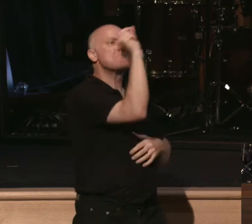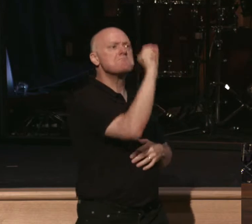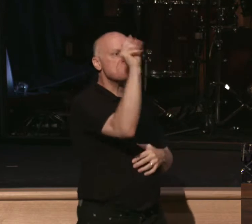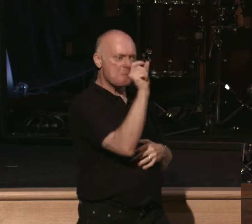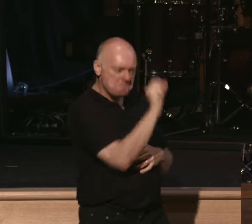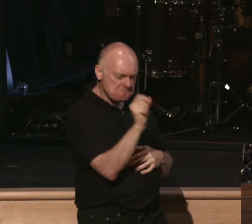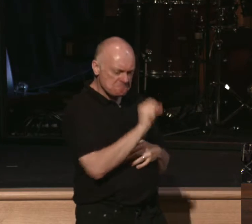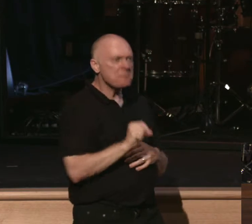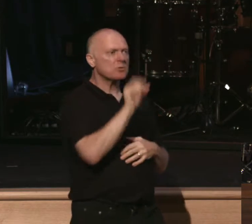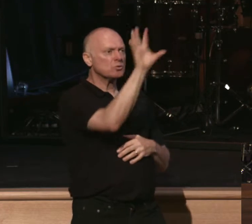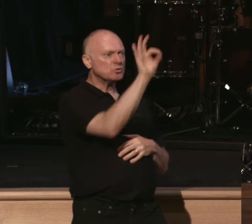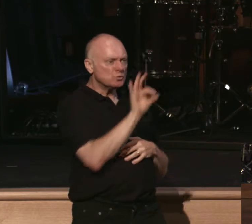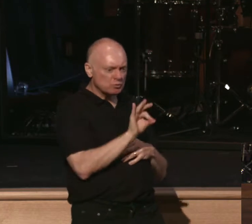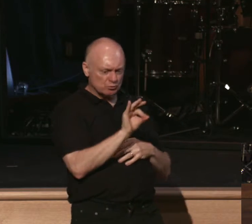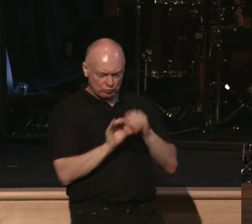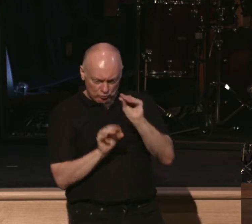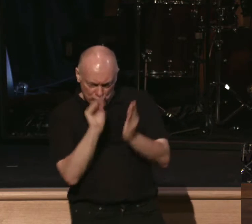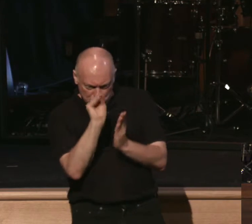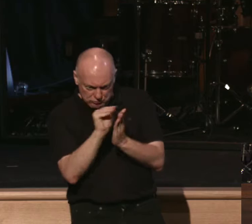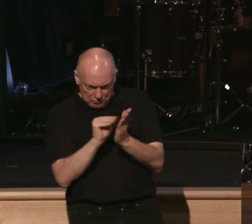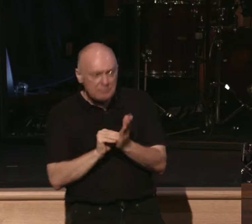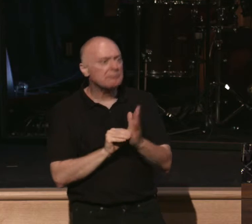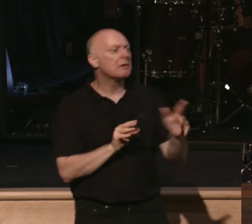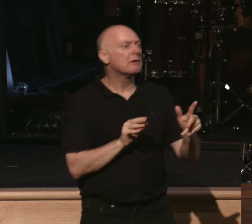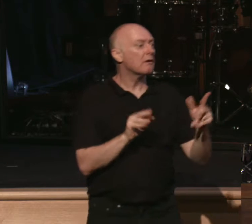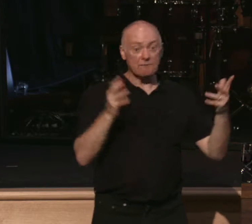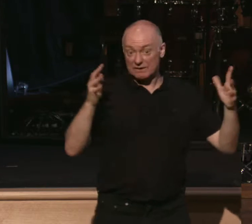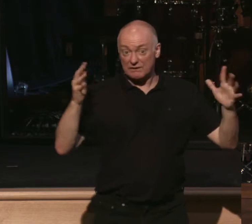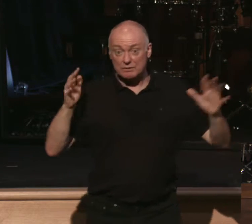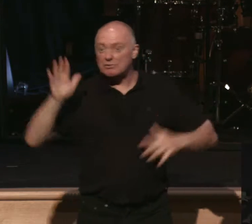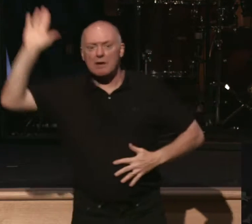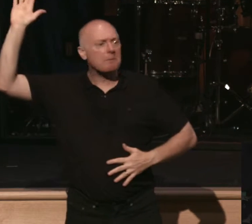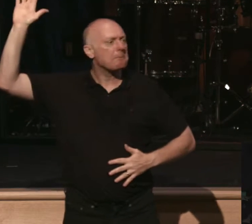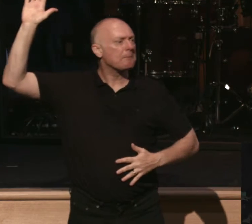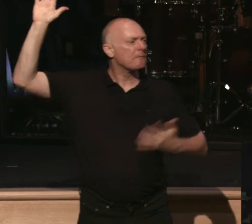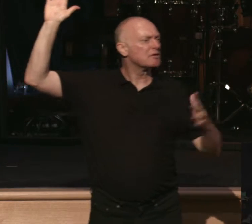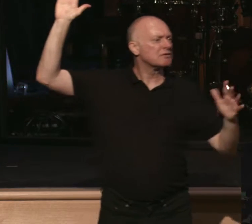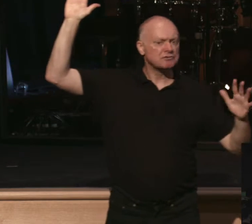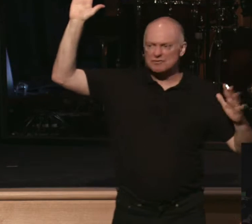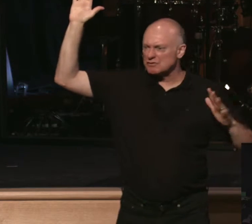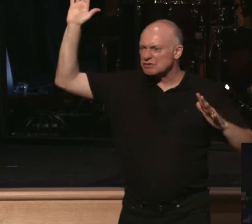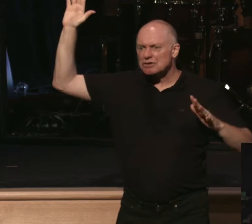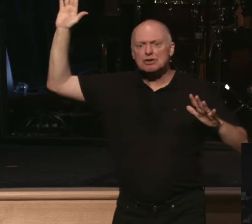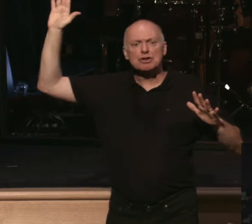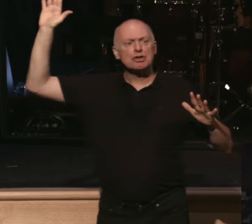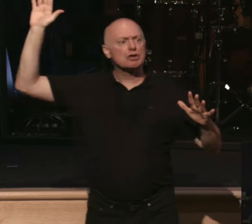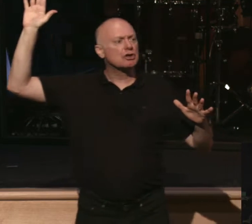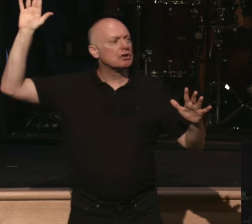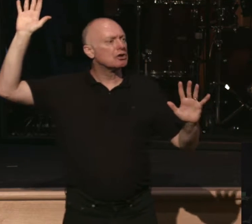1 biggest desires. Do we all have that? Hand up if we got that. Are we ready?